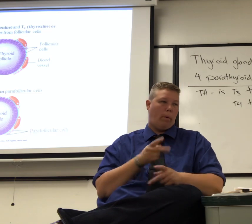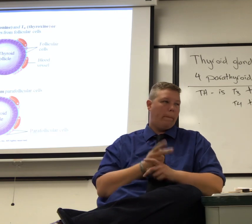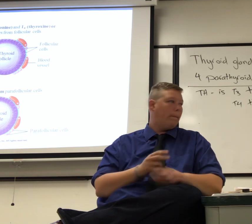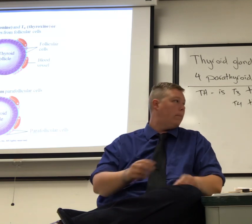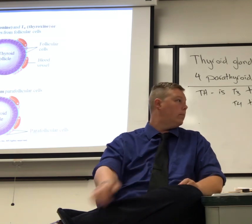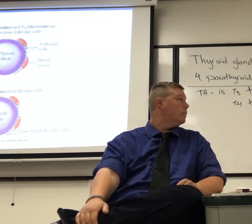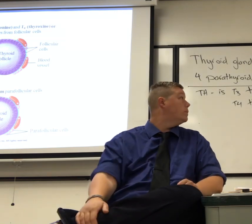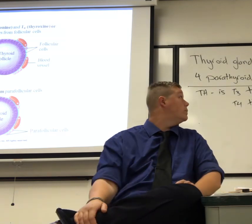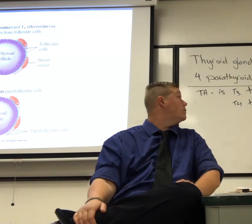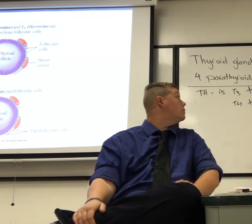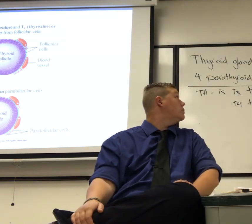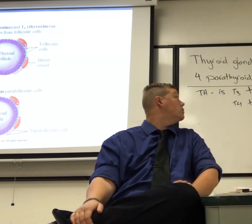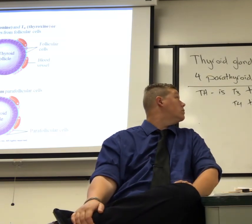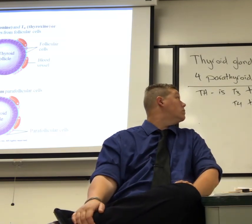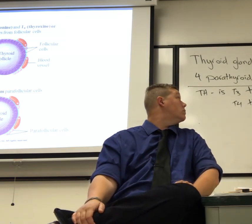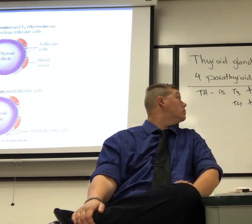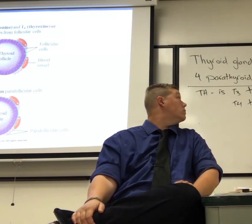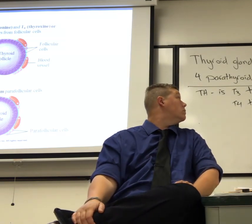form.